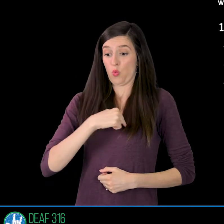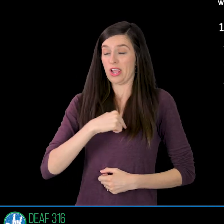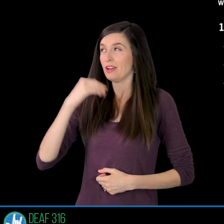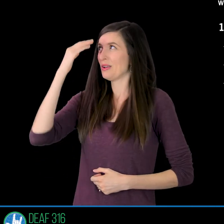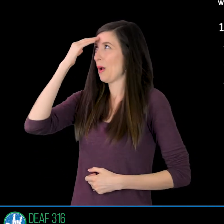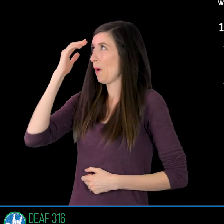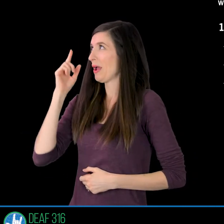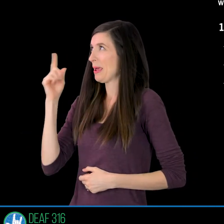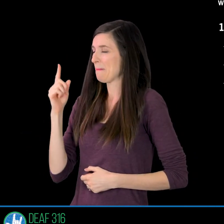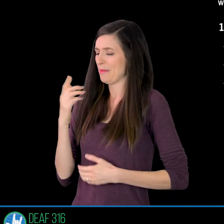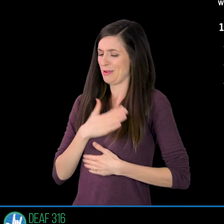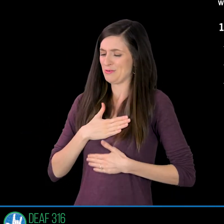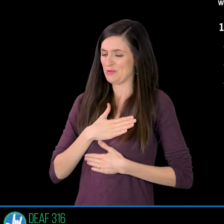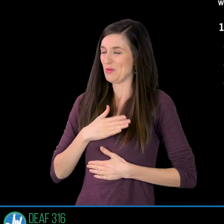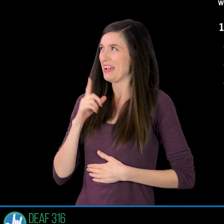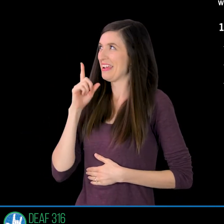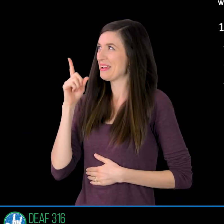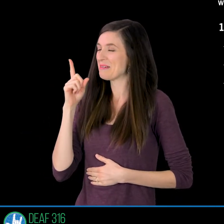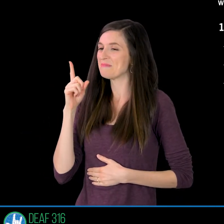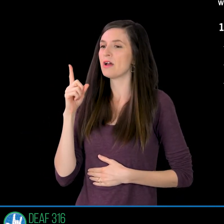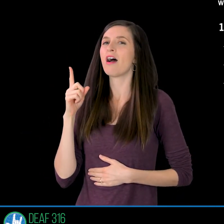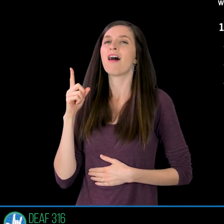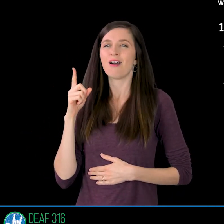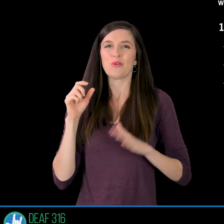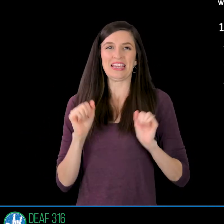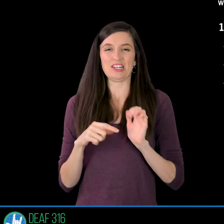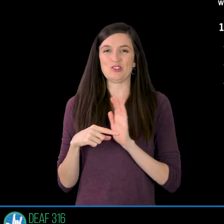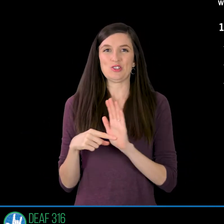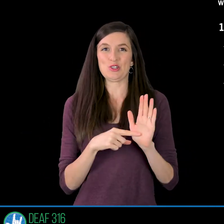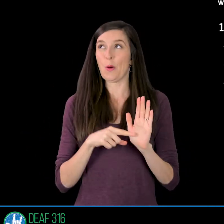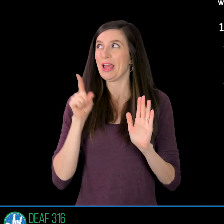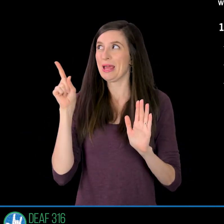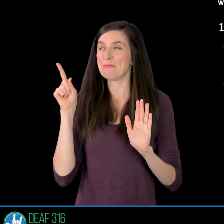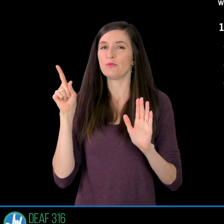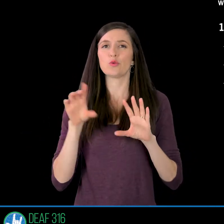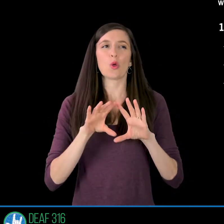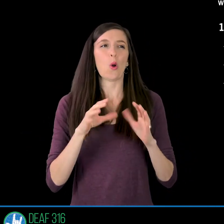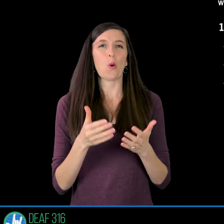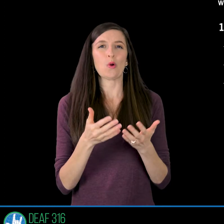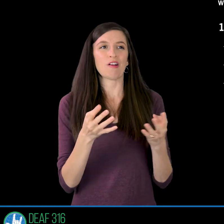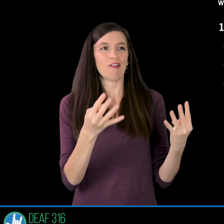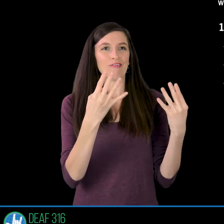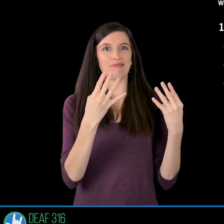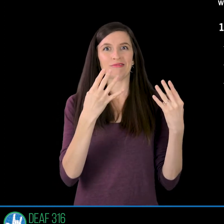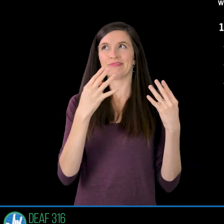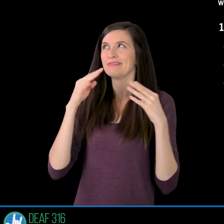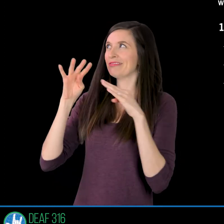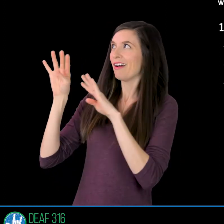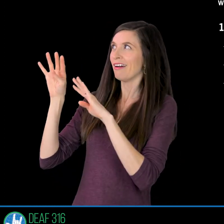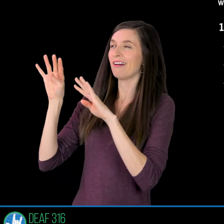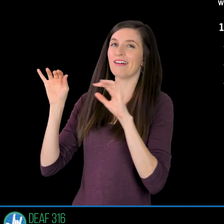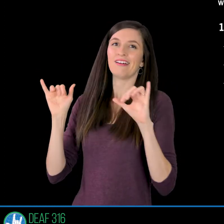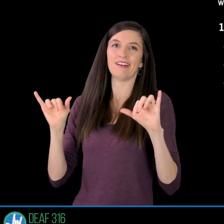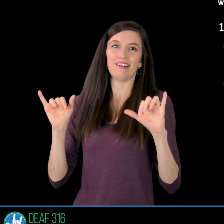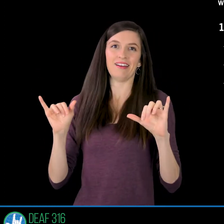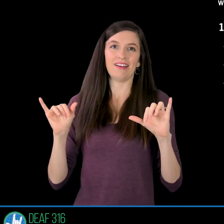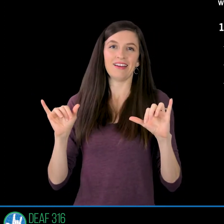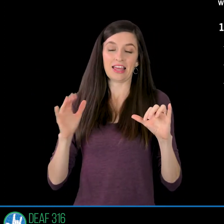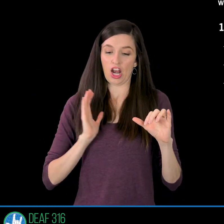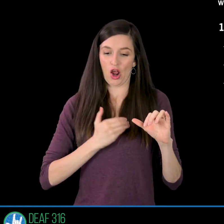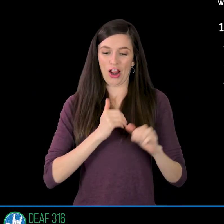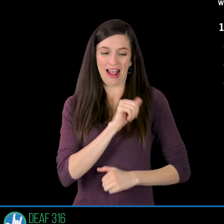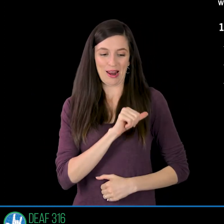being enjoyed as the greatest pleasure, along with attitudes and actions that flow from